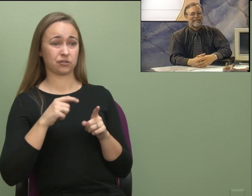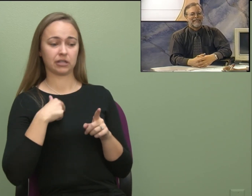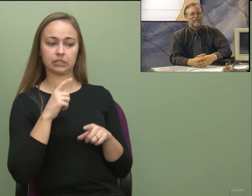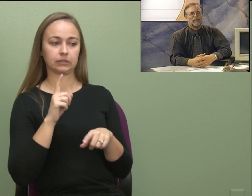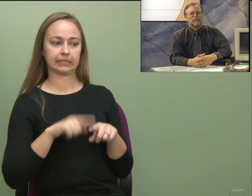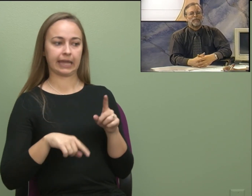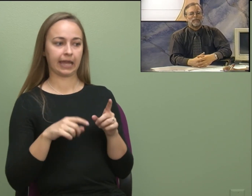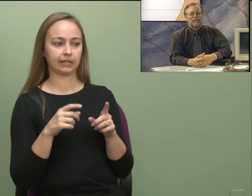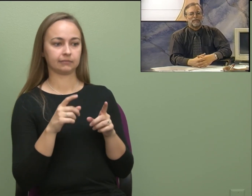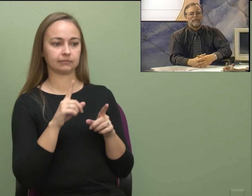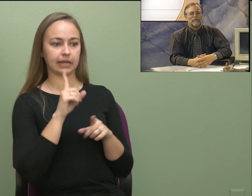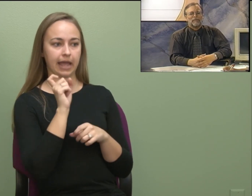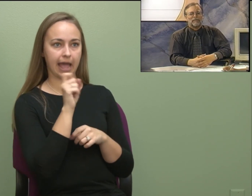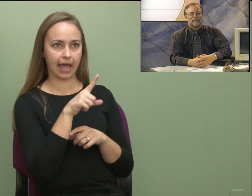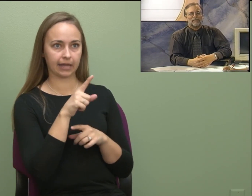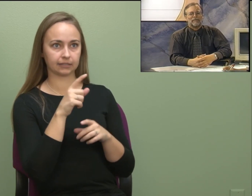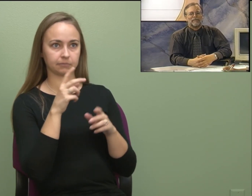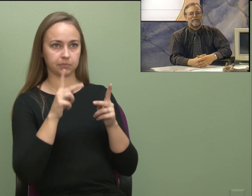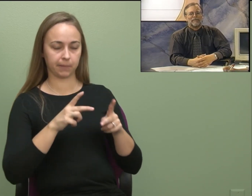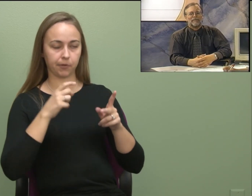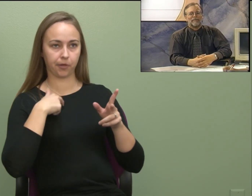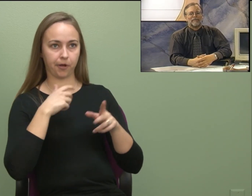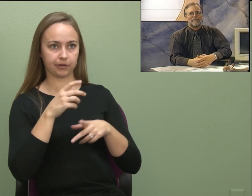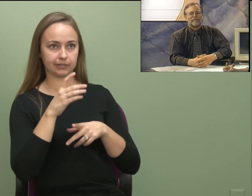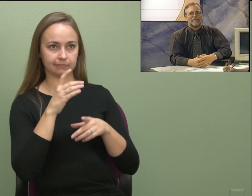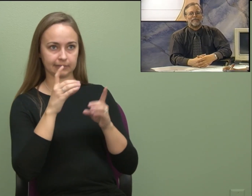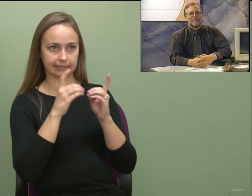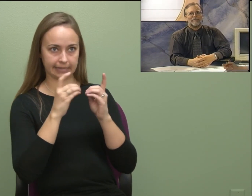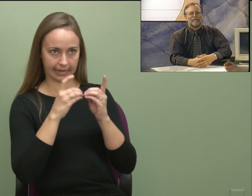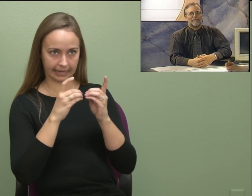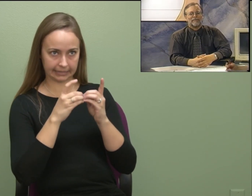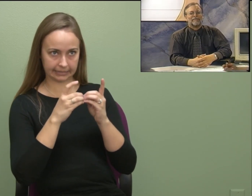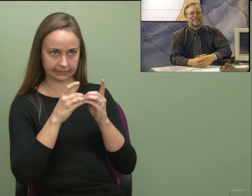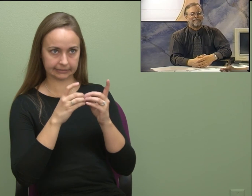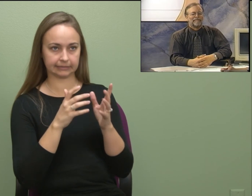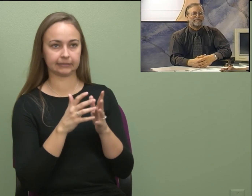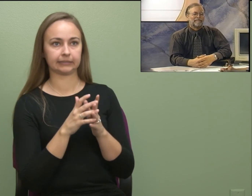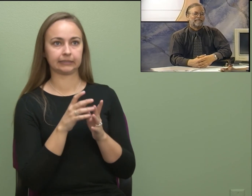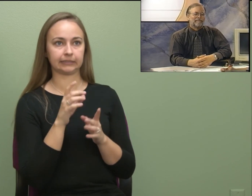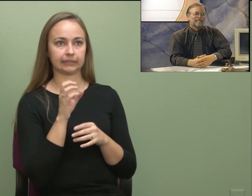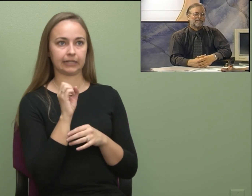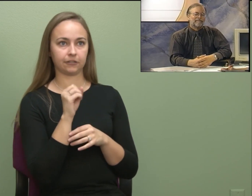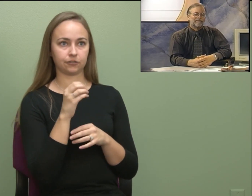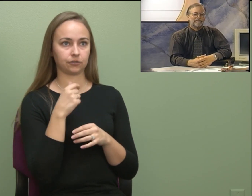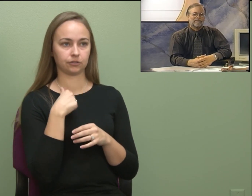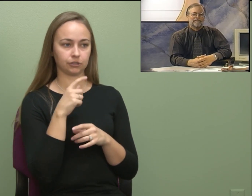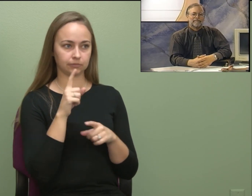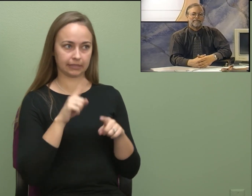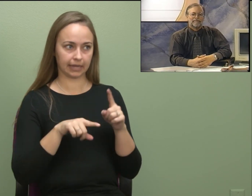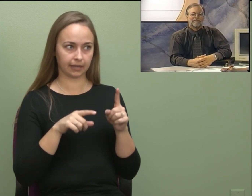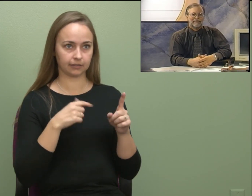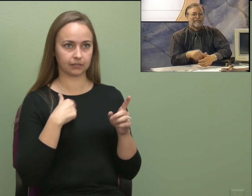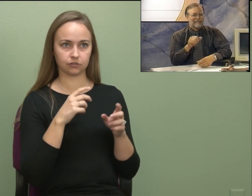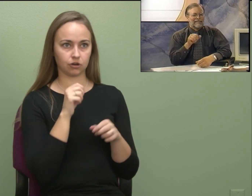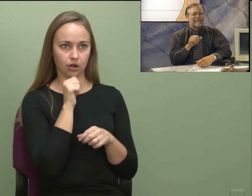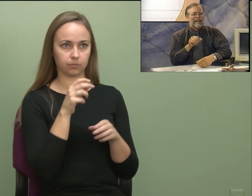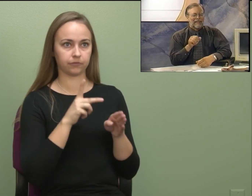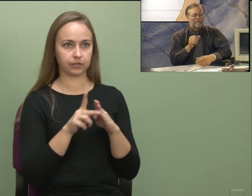We talked about that before, and I do feel like that problem's taken care of.